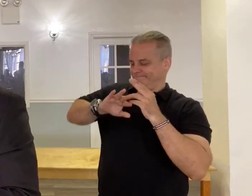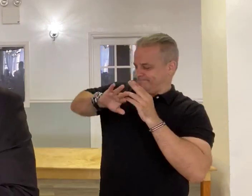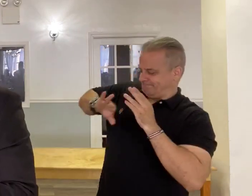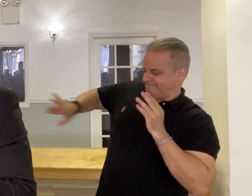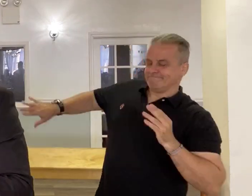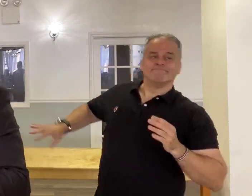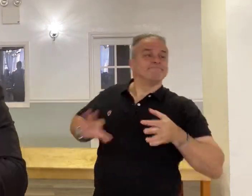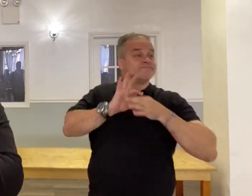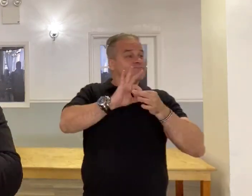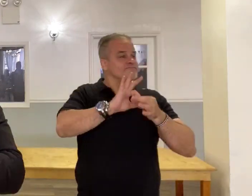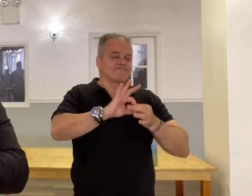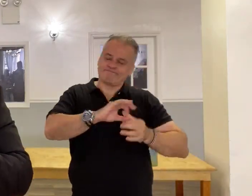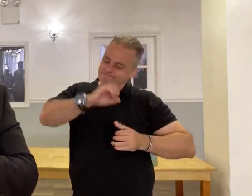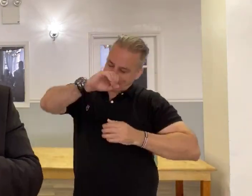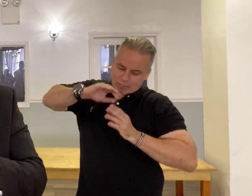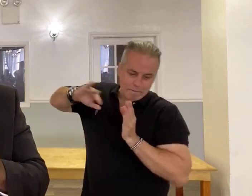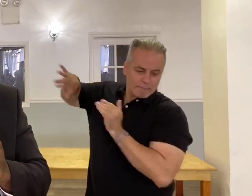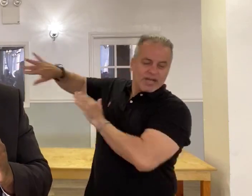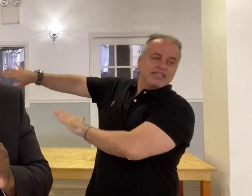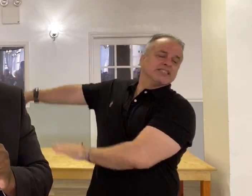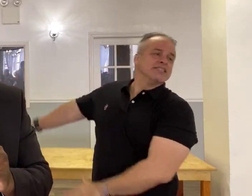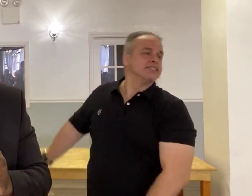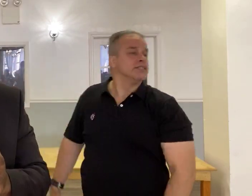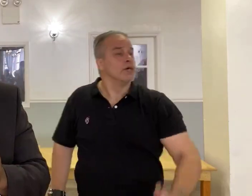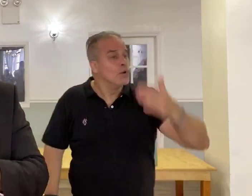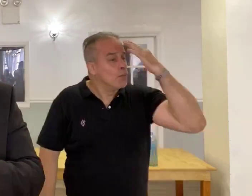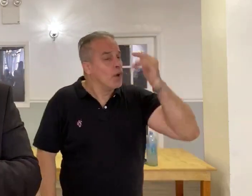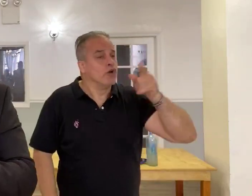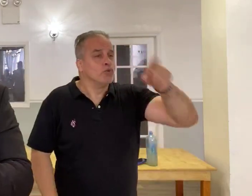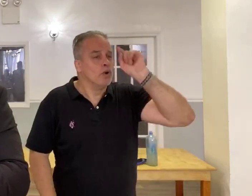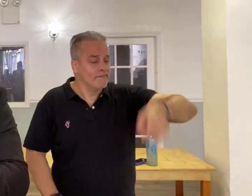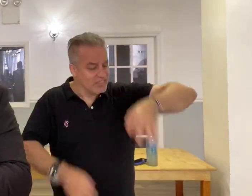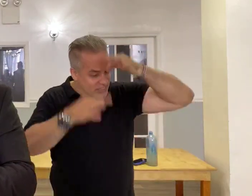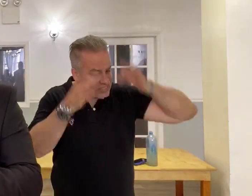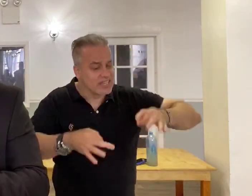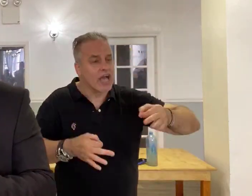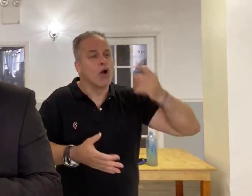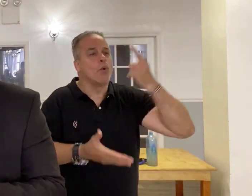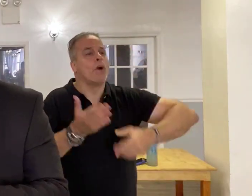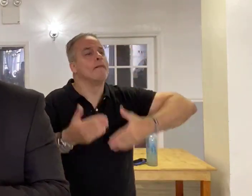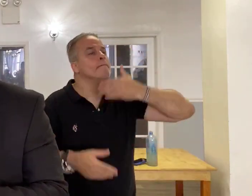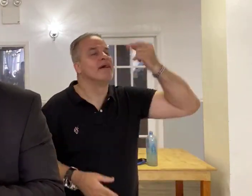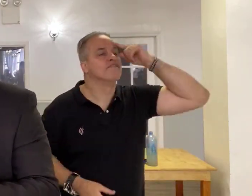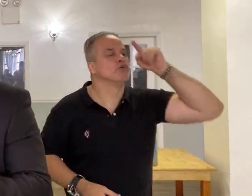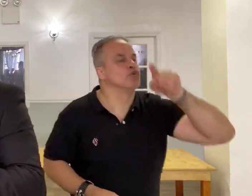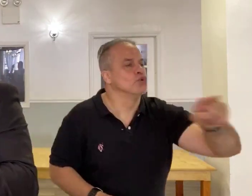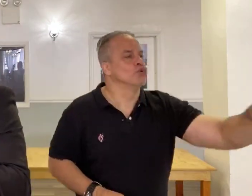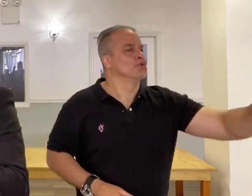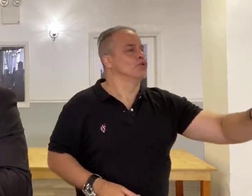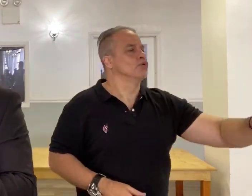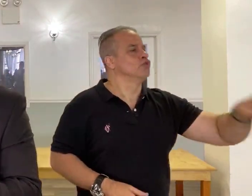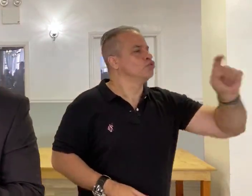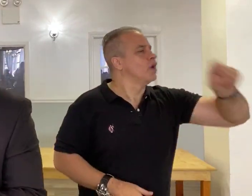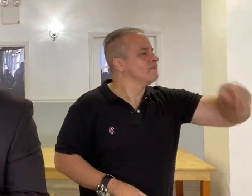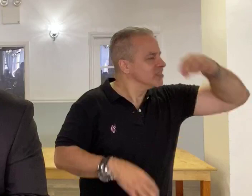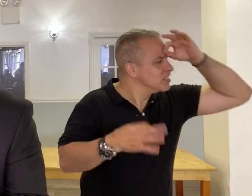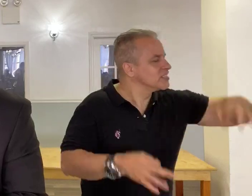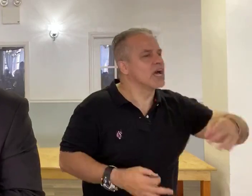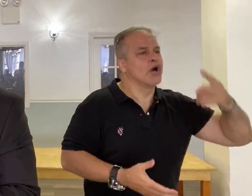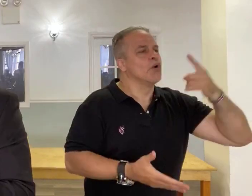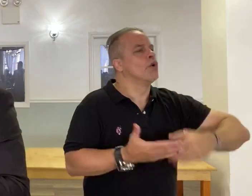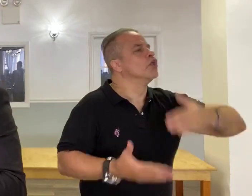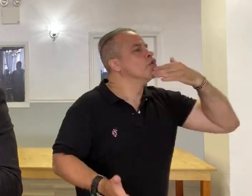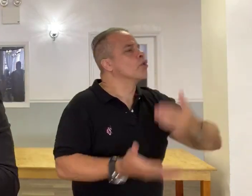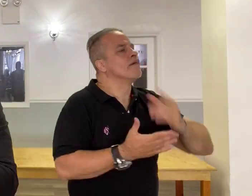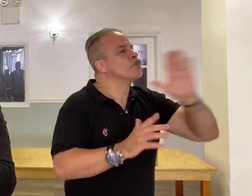one time in your life. You need to choose Christ every time. Don't keep God waiting. Call upon him for